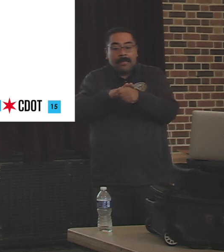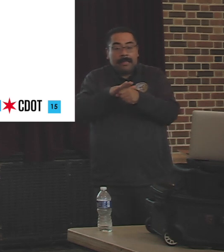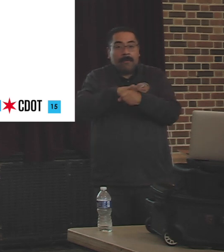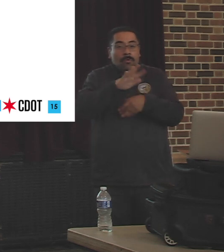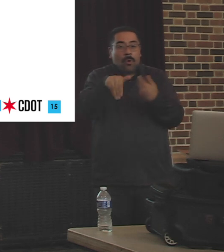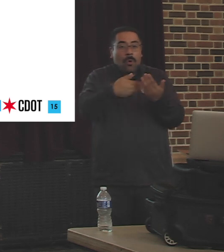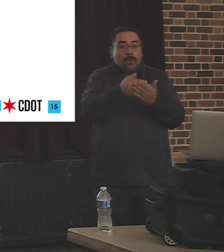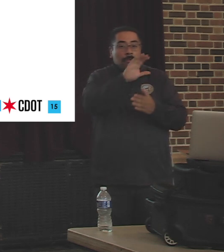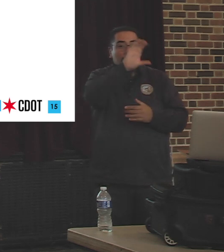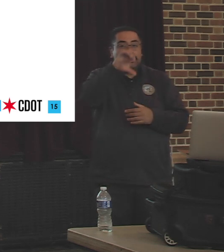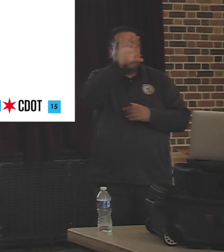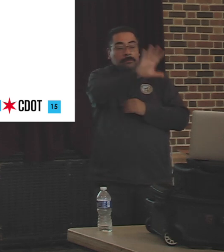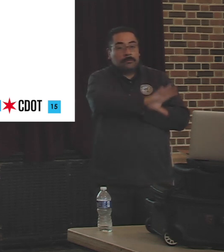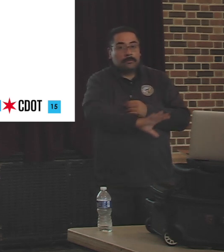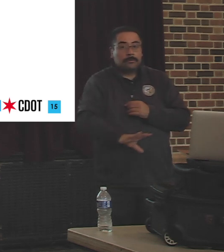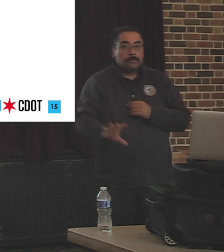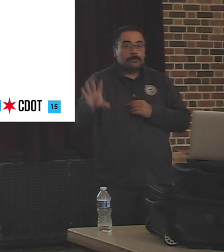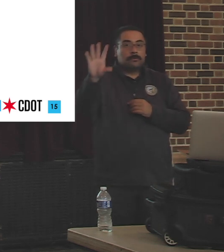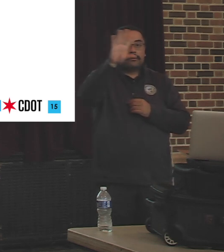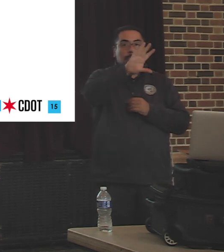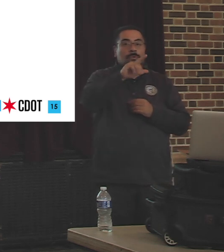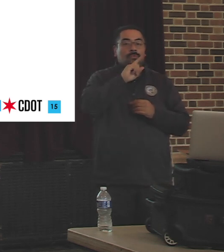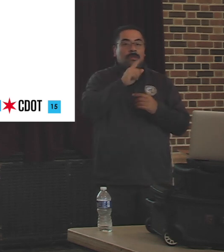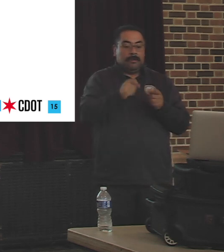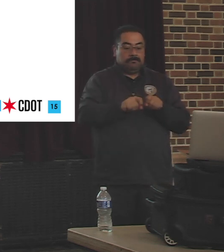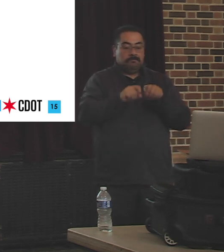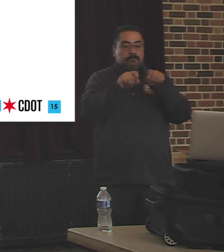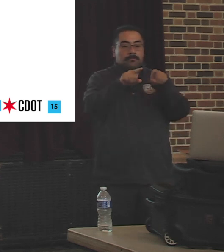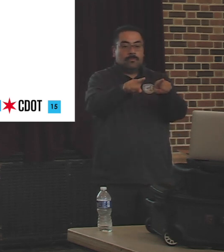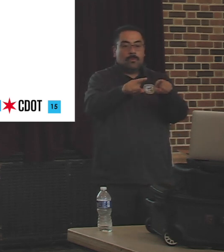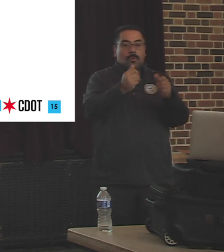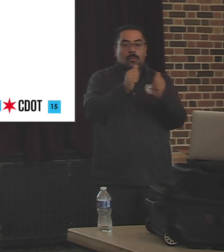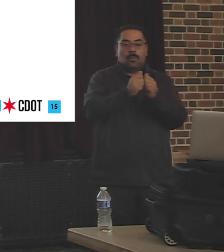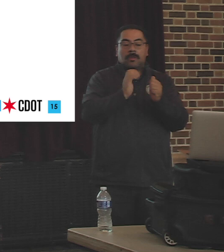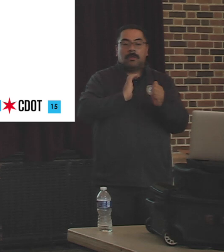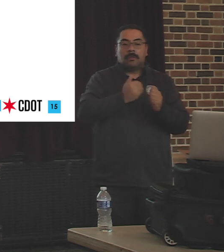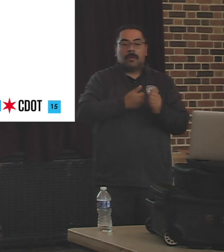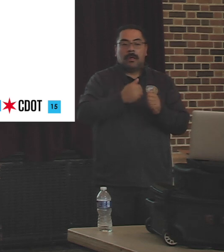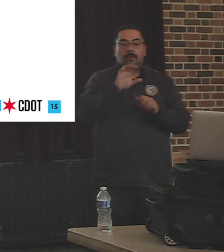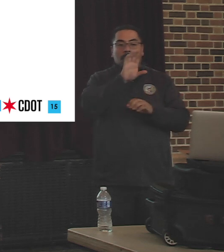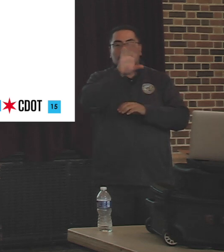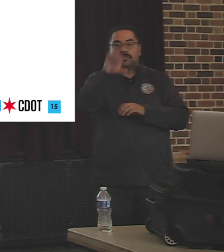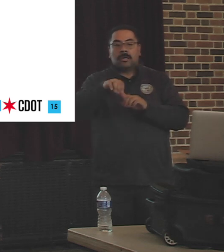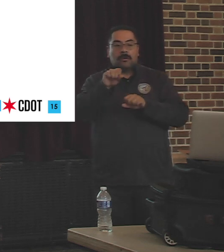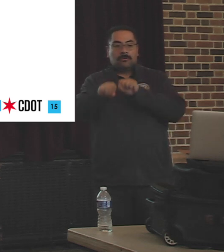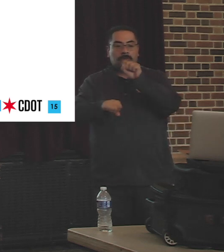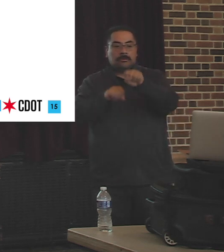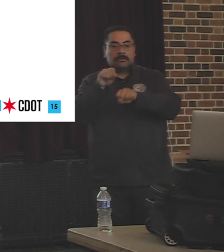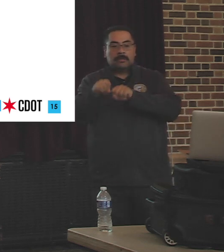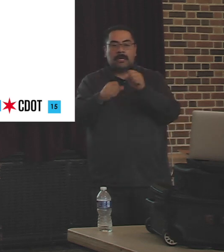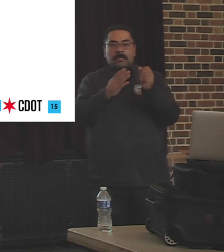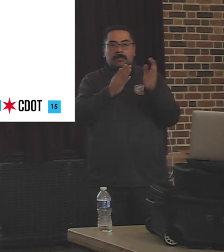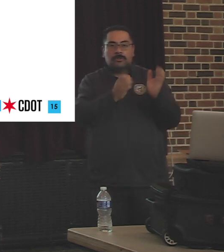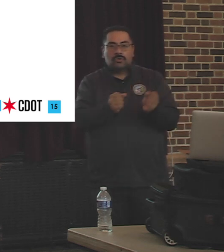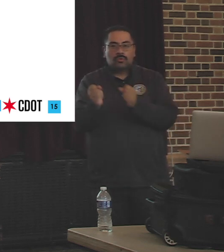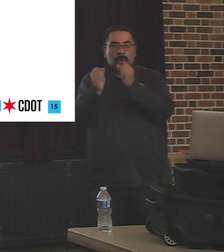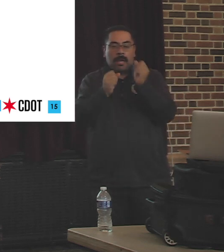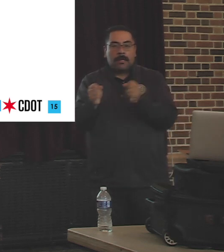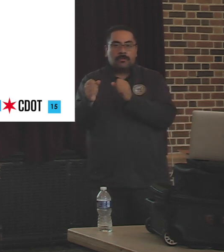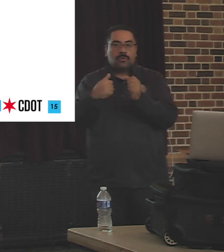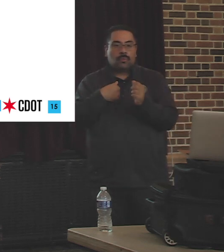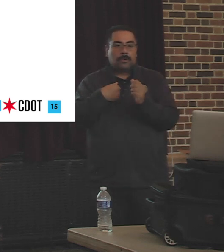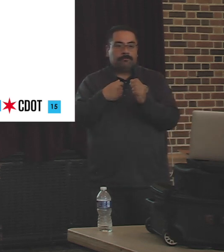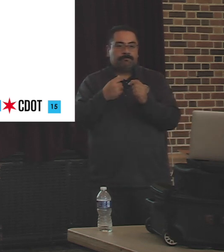city. And it really lines up well with our Chicago cycling strategy, which we released a year ago, which